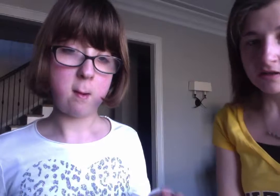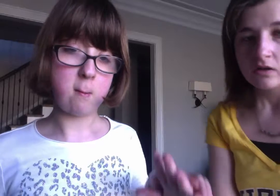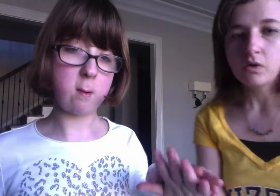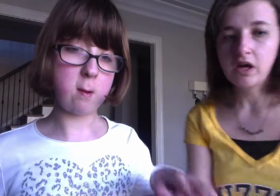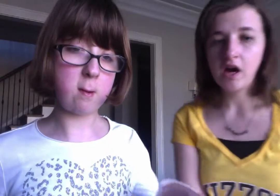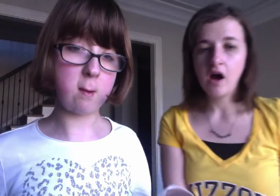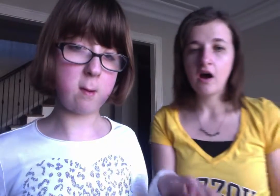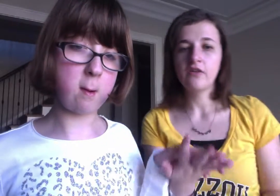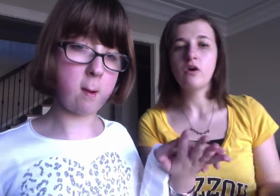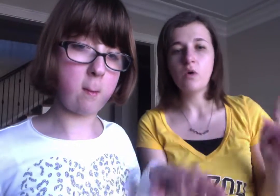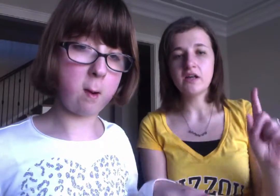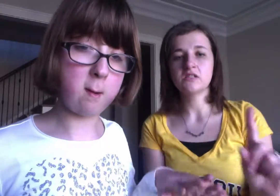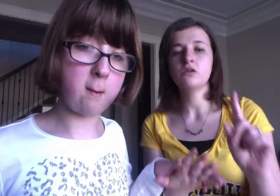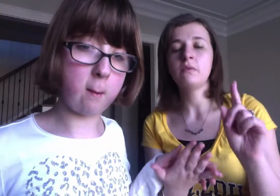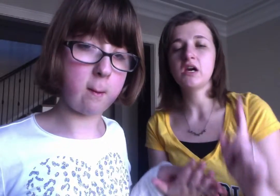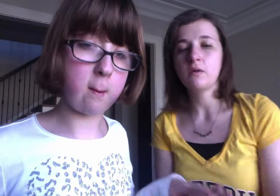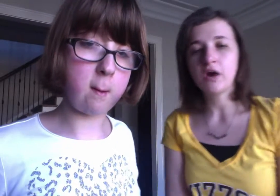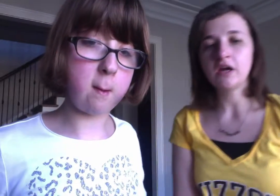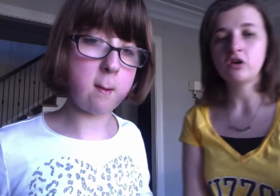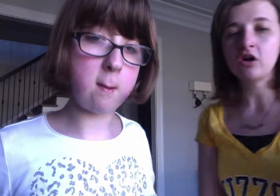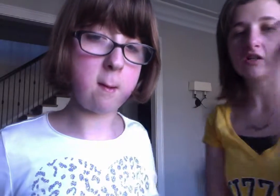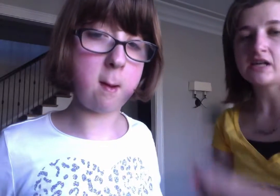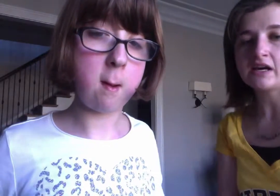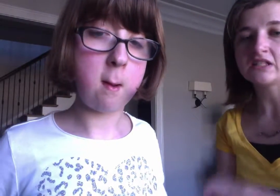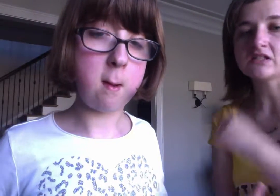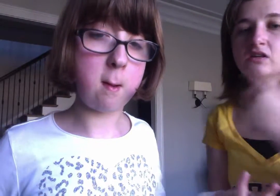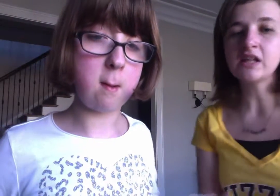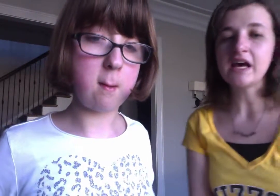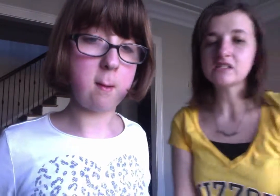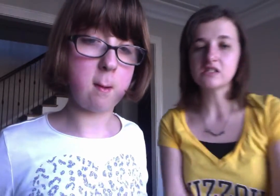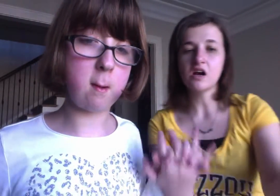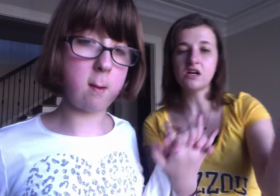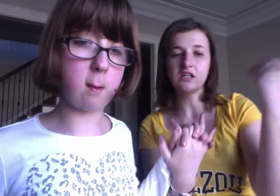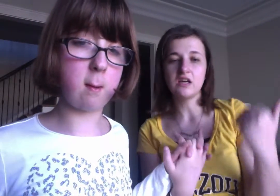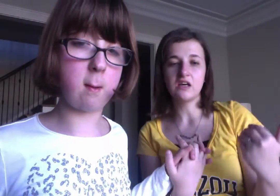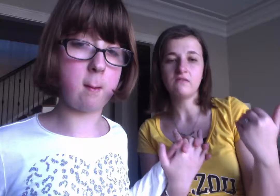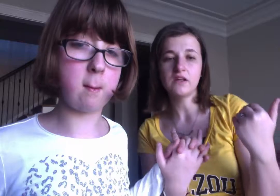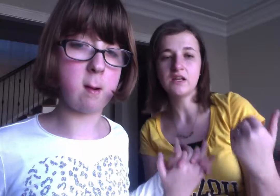children. We are the ones who make a brighter day. So let's start giving.